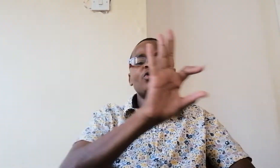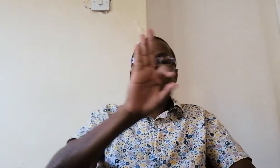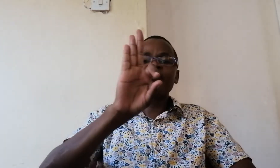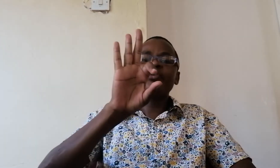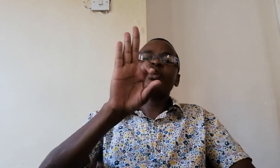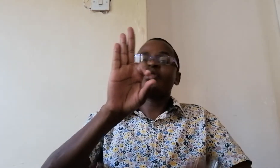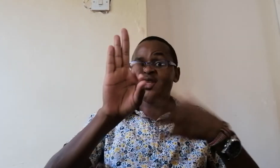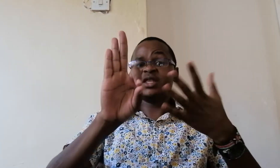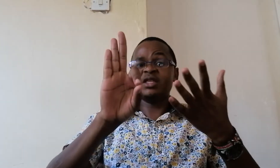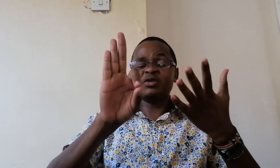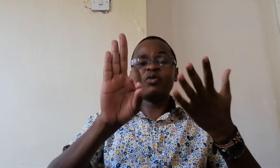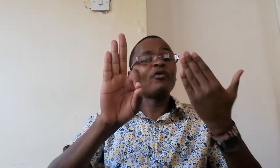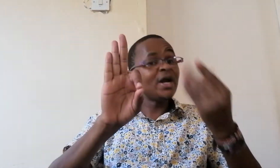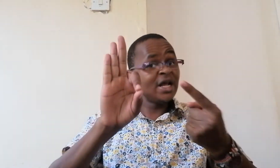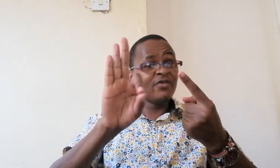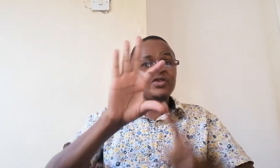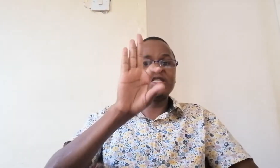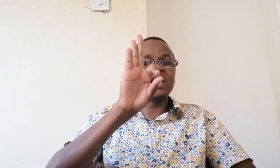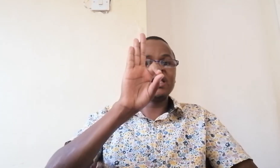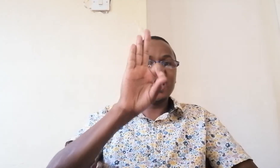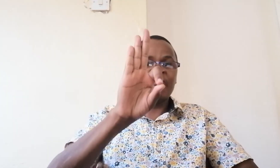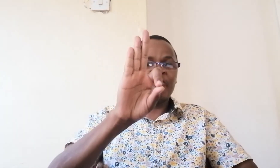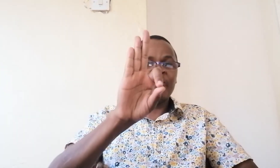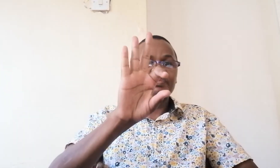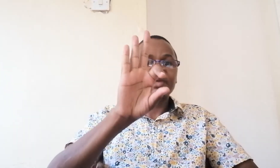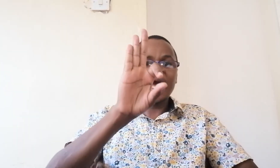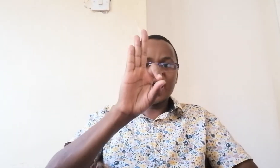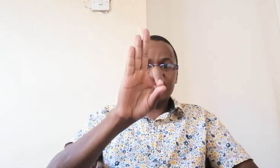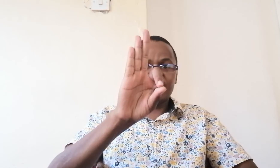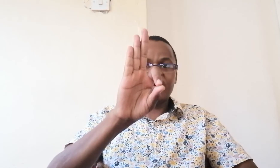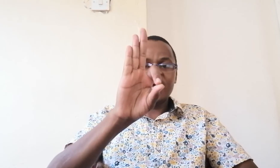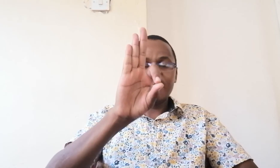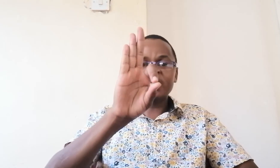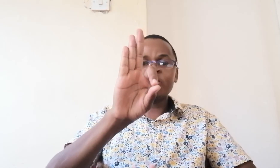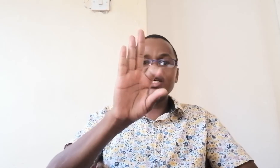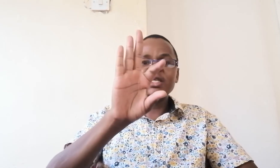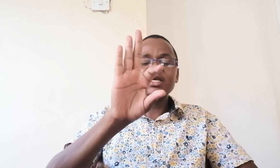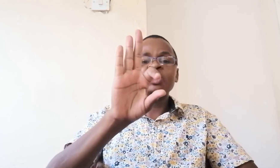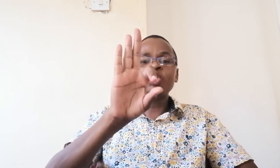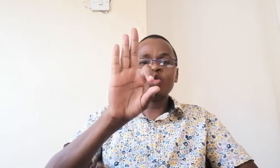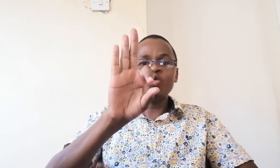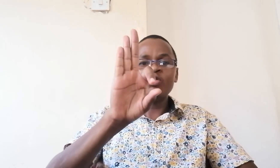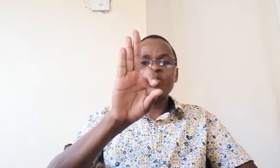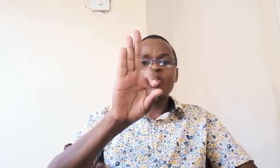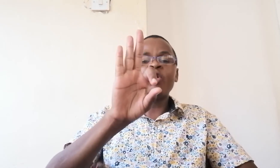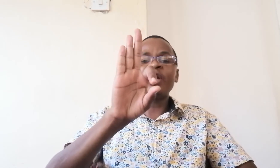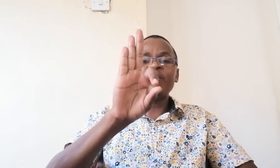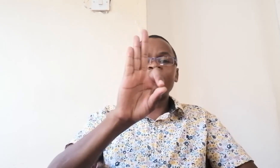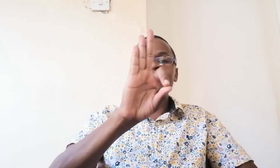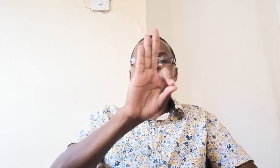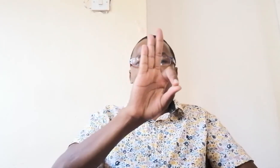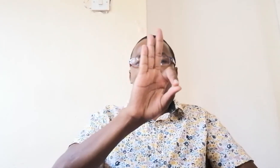If one F is like F, but twice, two or double is